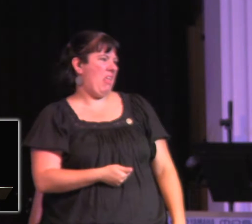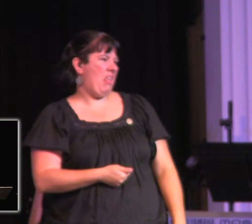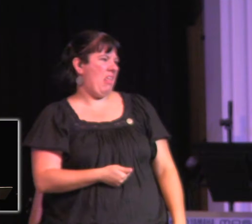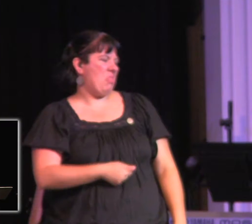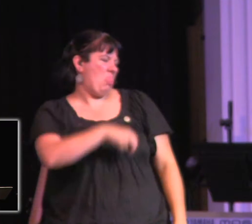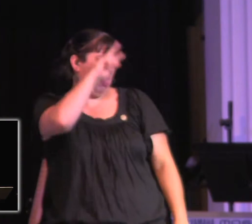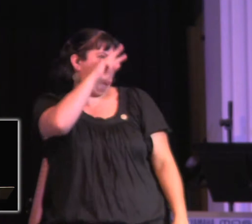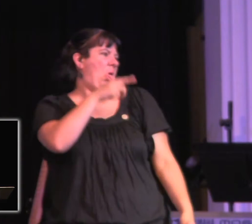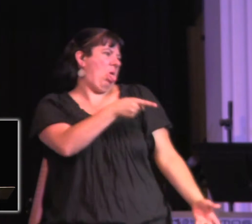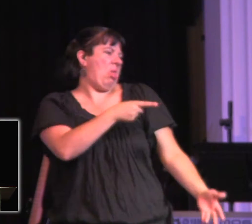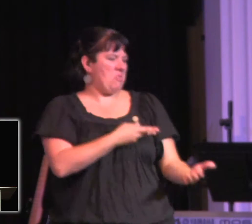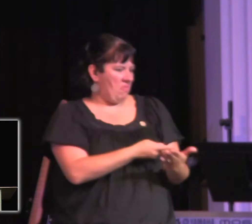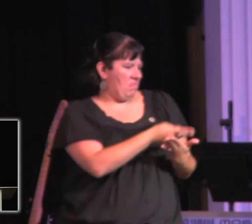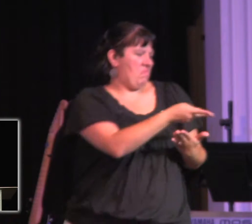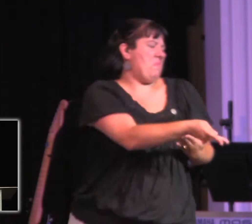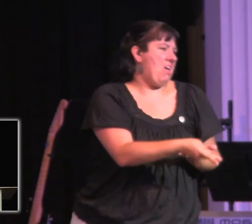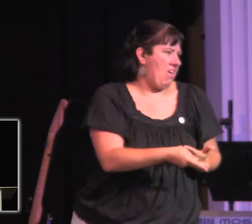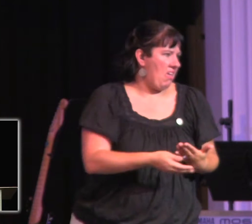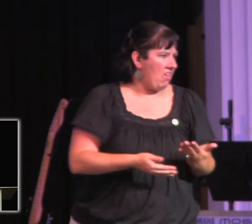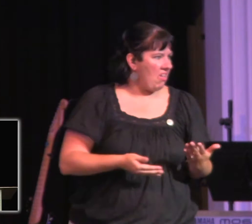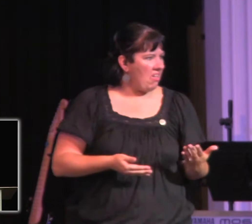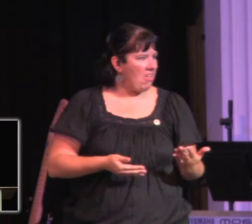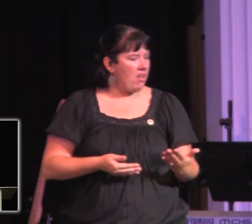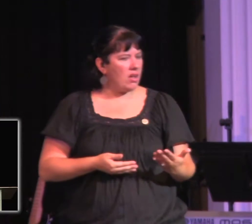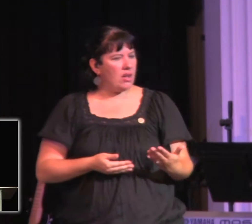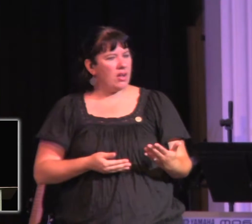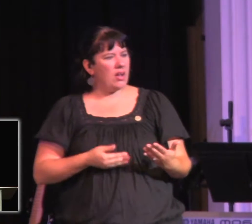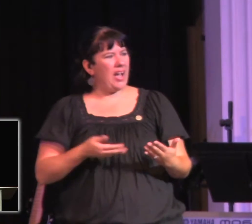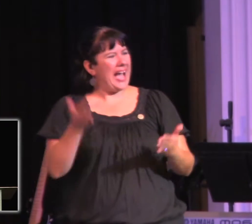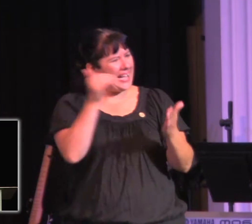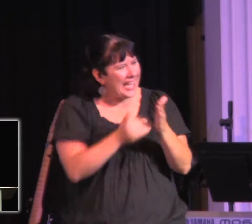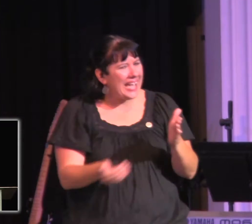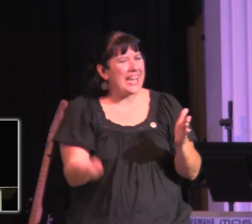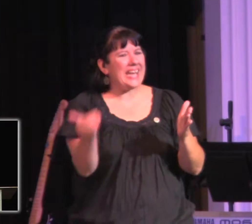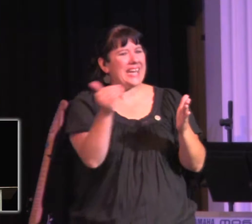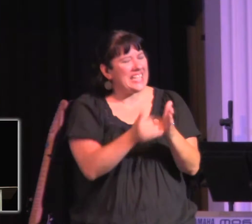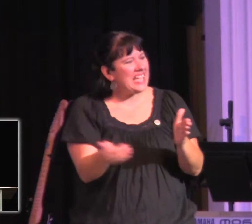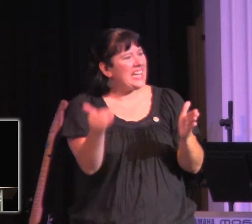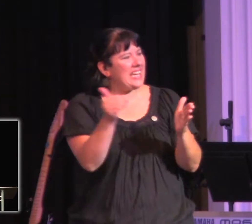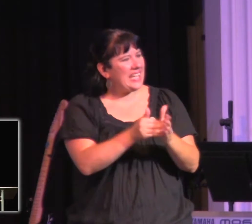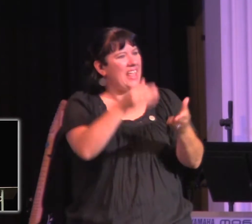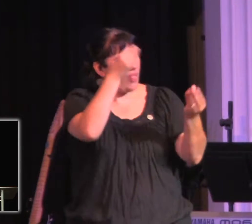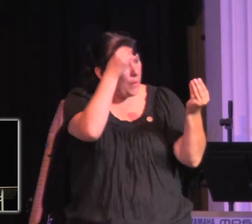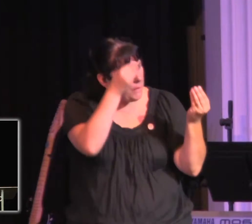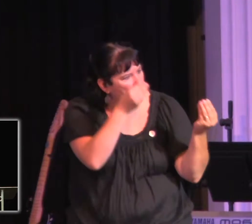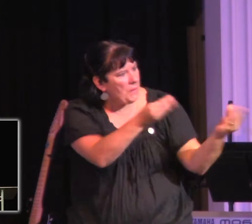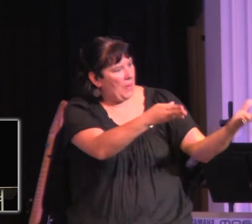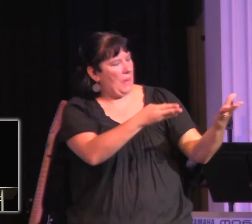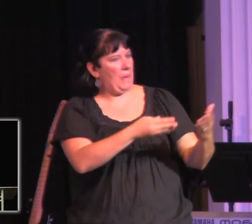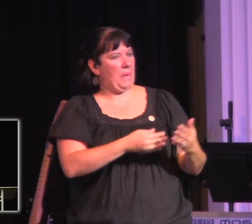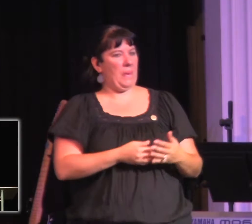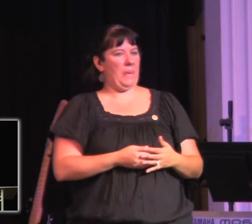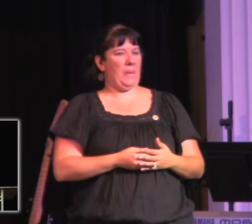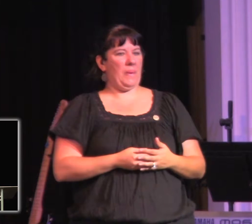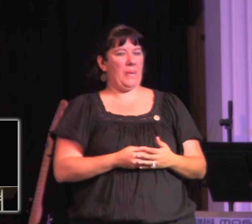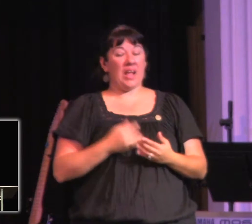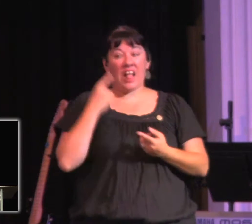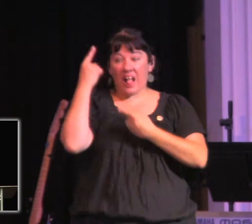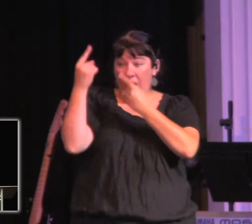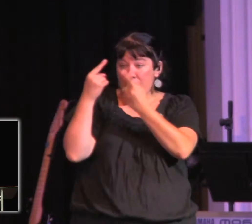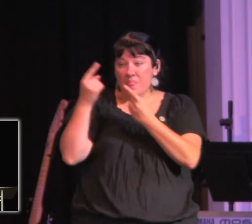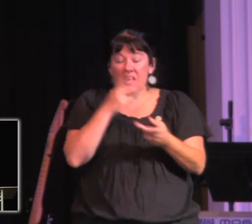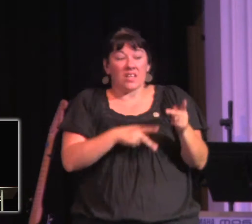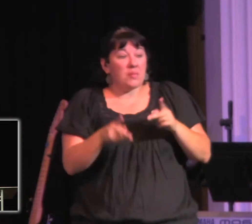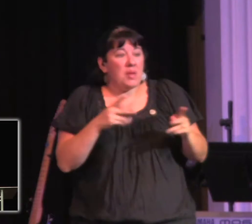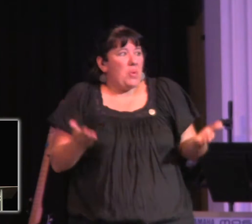failure. You're an idiot." Over and over again, told that. Think of those in this community,